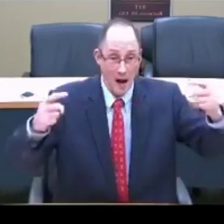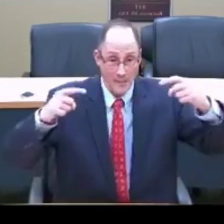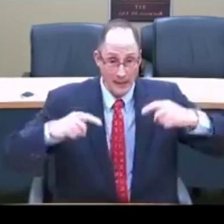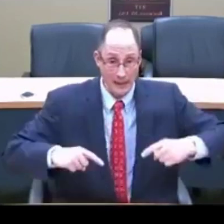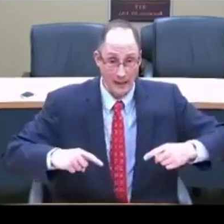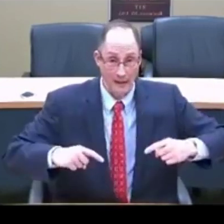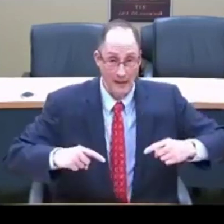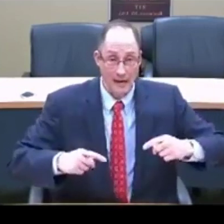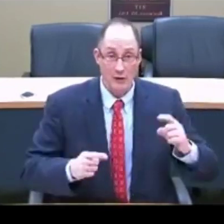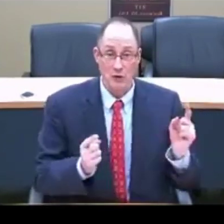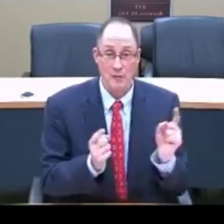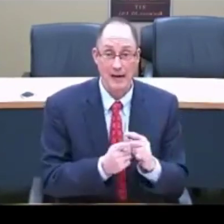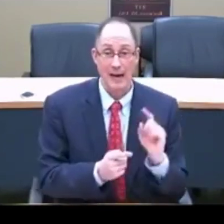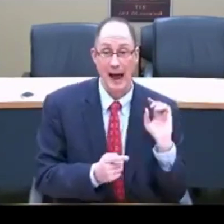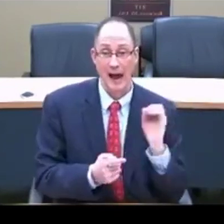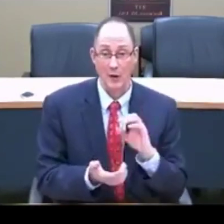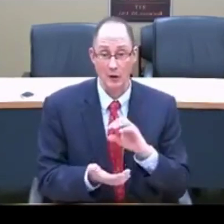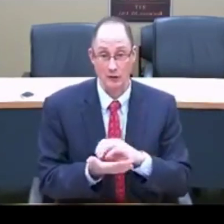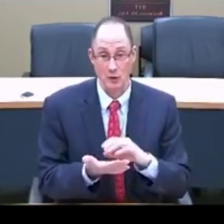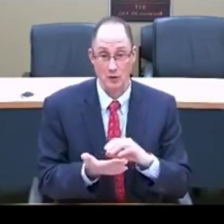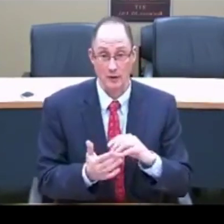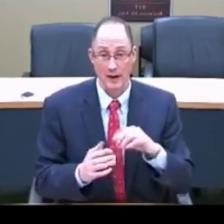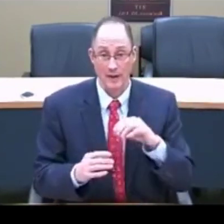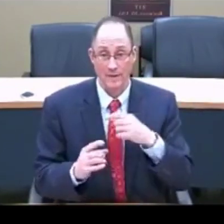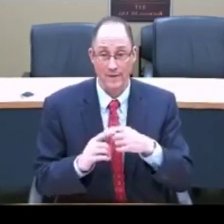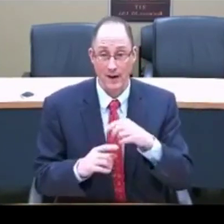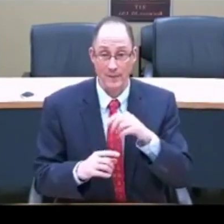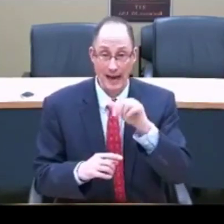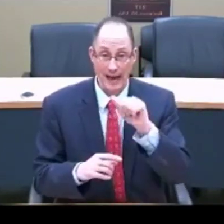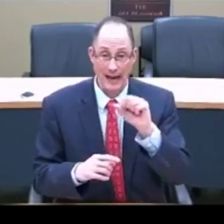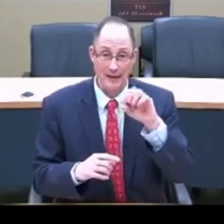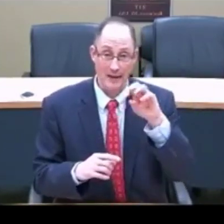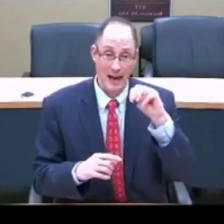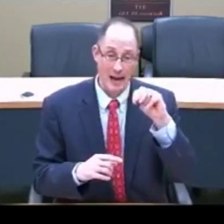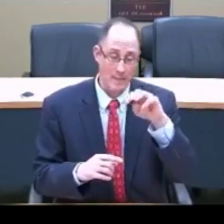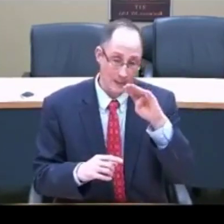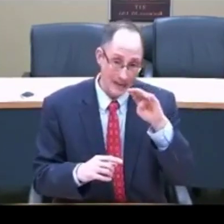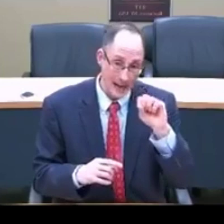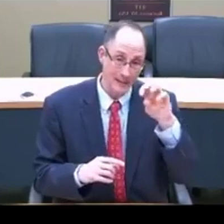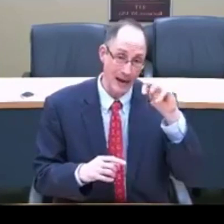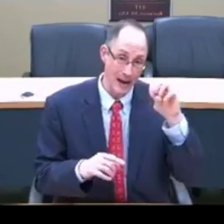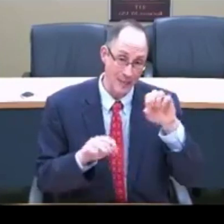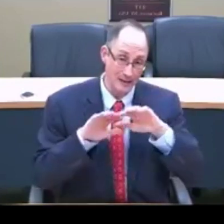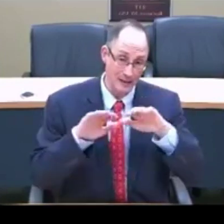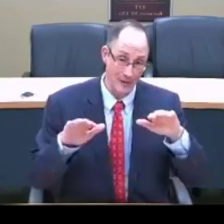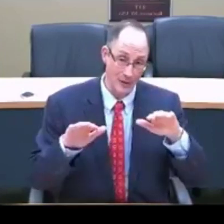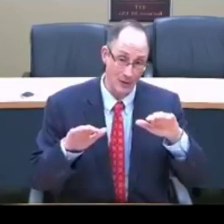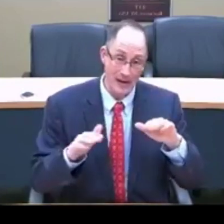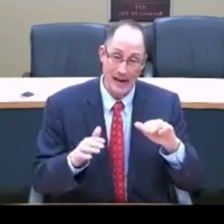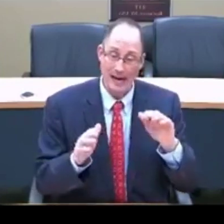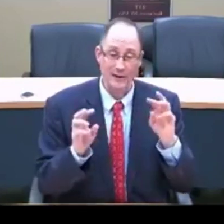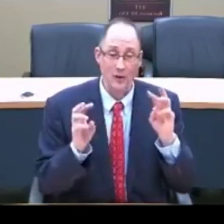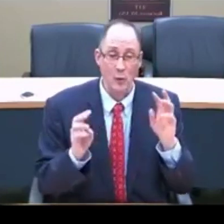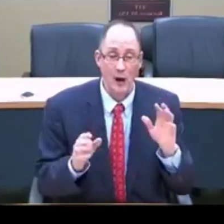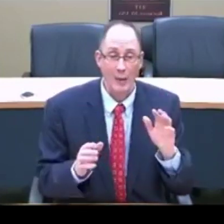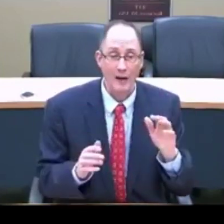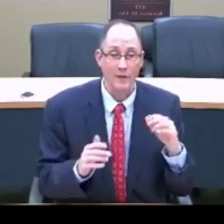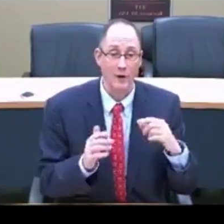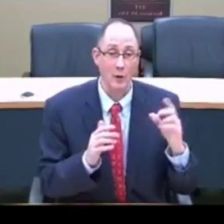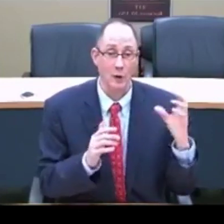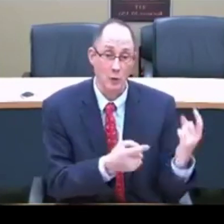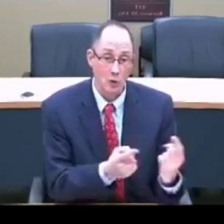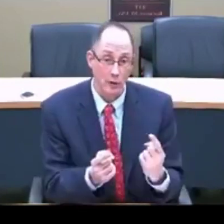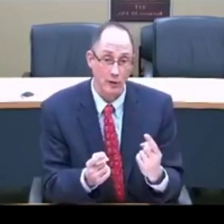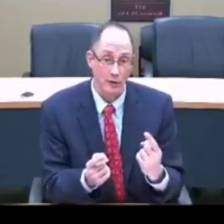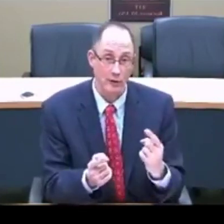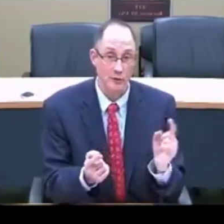come here to meet our student from the AS, BS, MS level. It's a great way for the